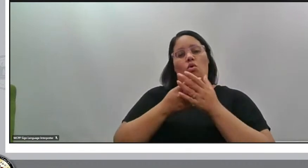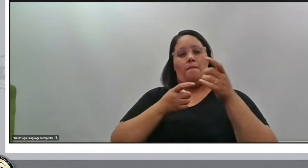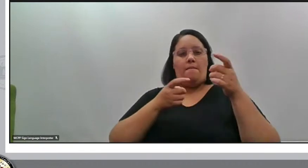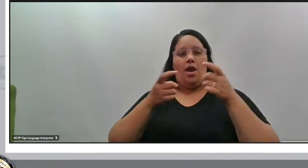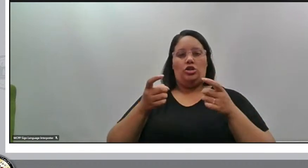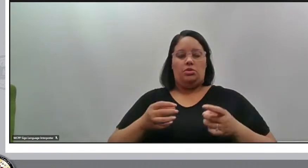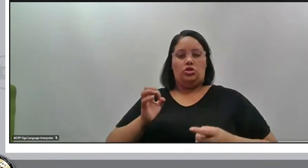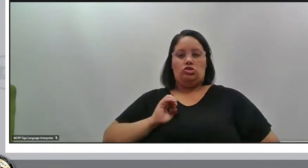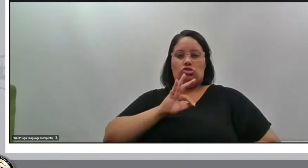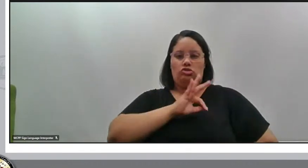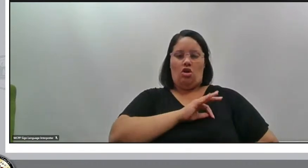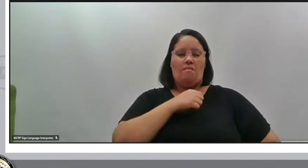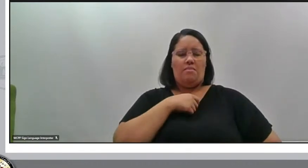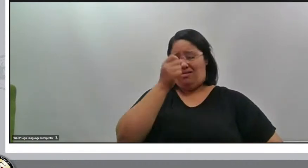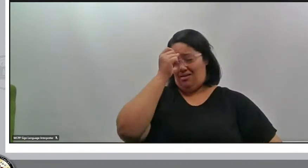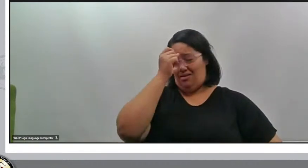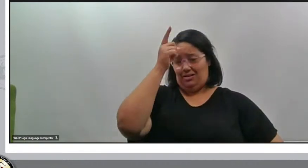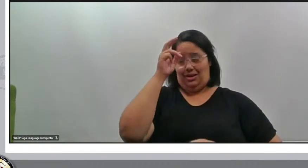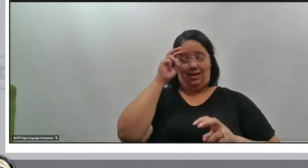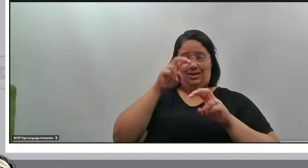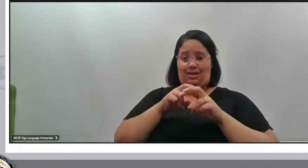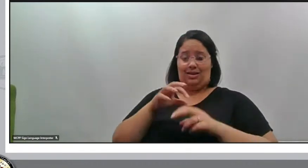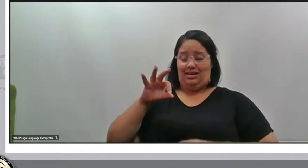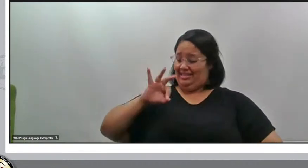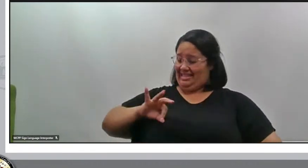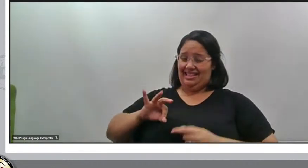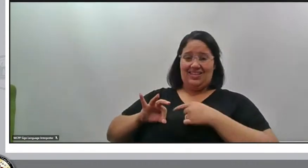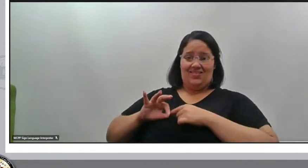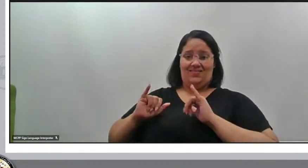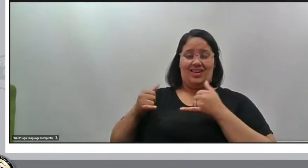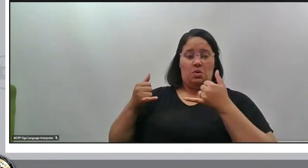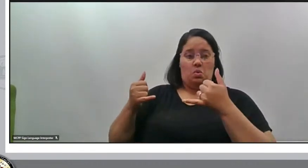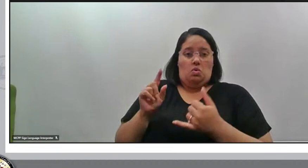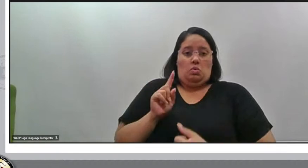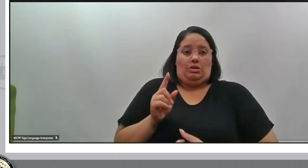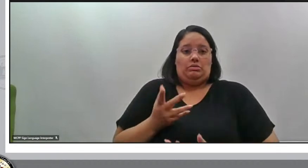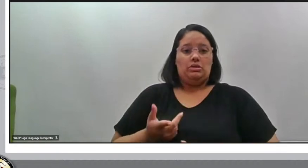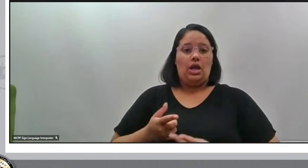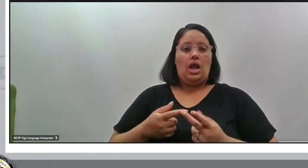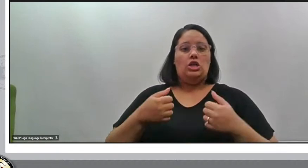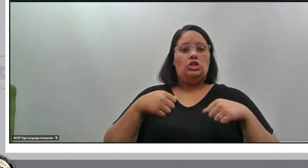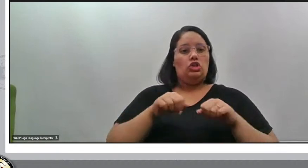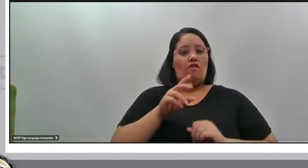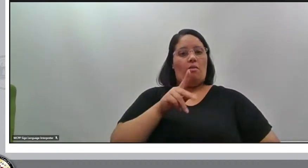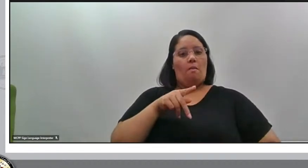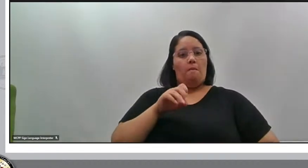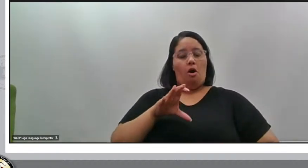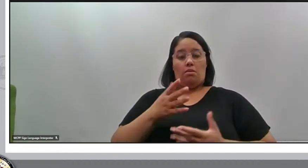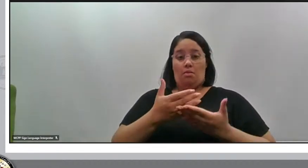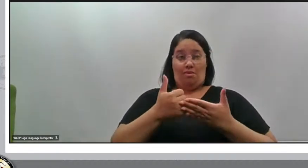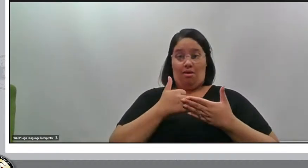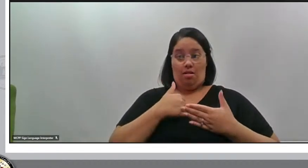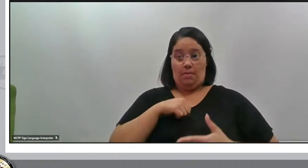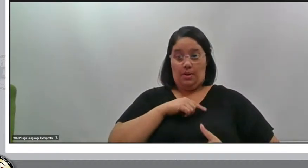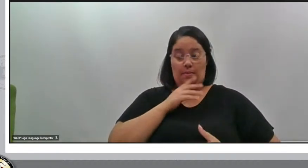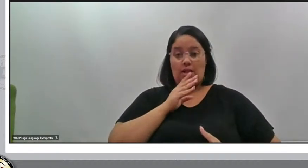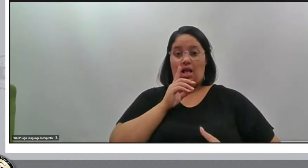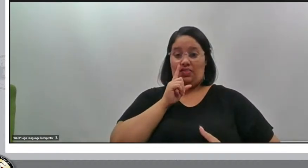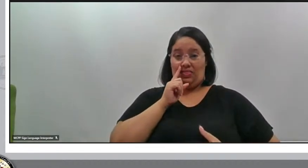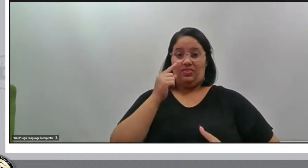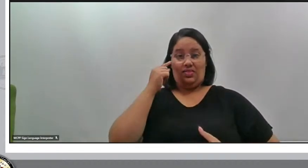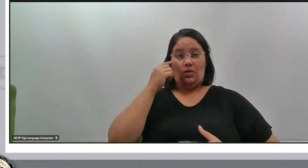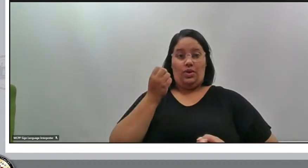incentive reward is. And Chair, as Chair of POC, you can assist me with this, but I do think that we do give them